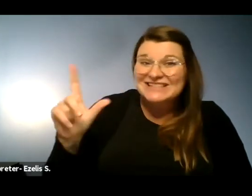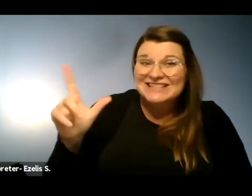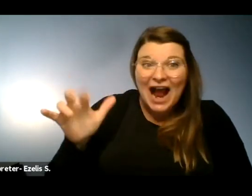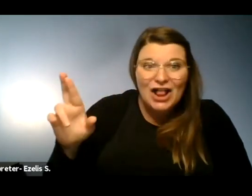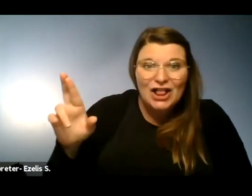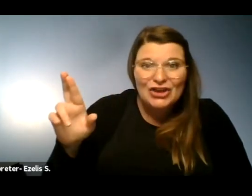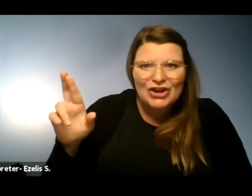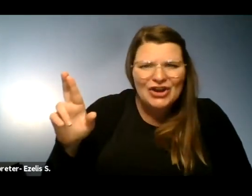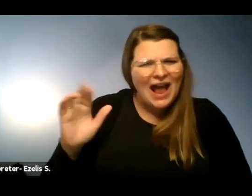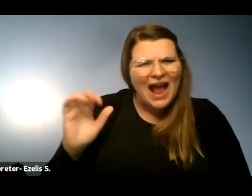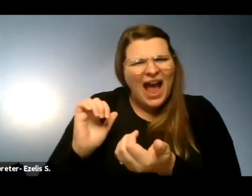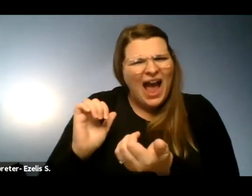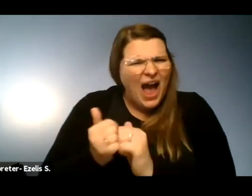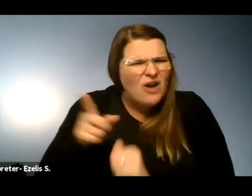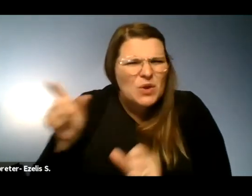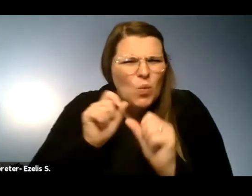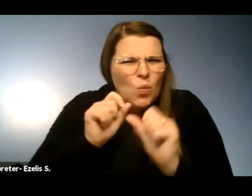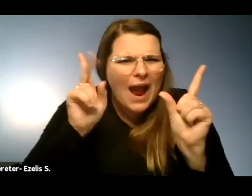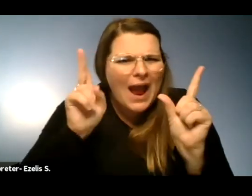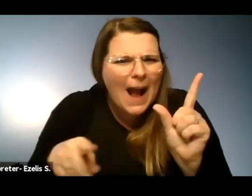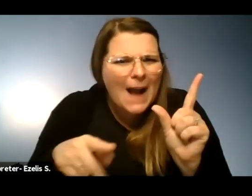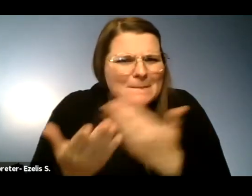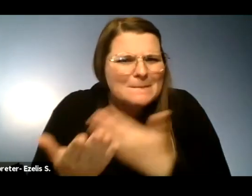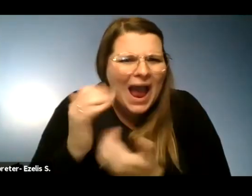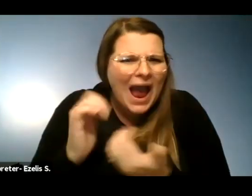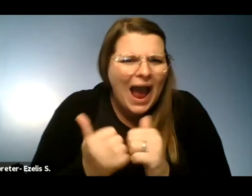How do you suppose he woke up this morning?